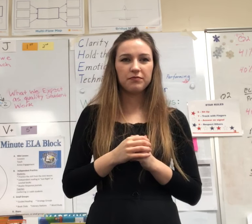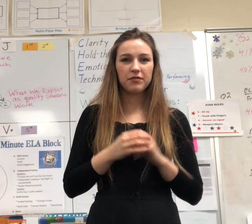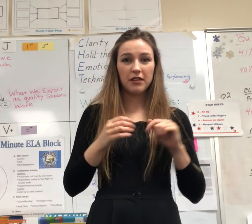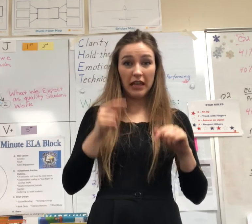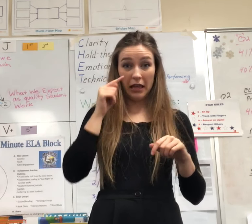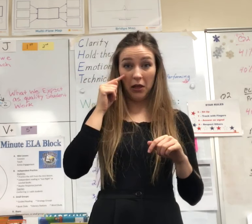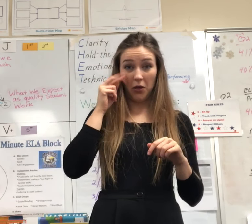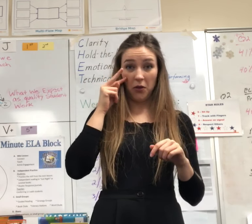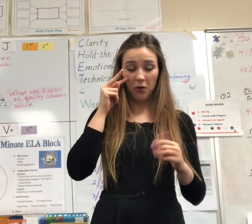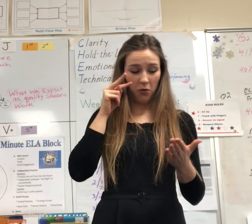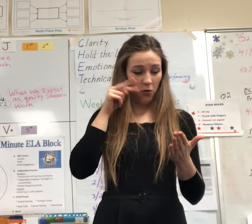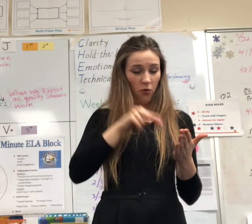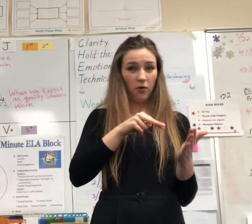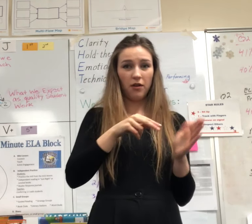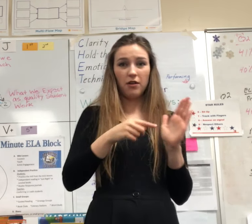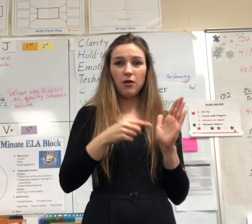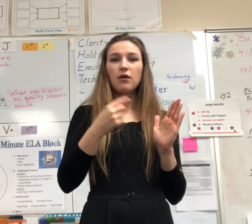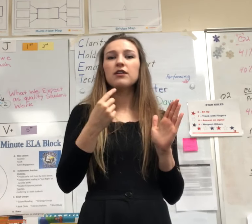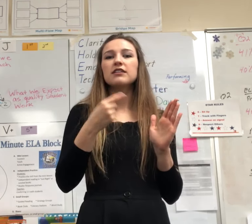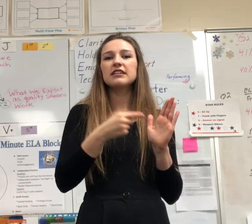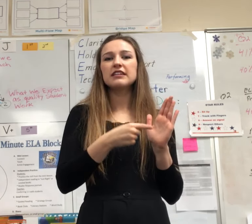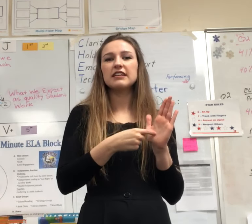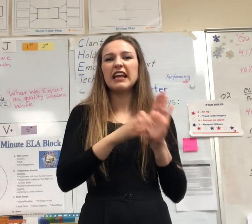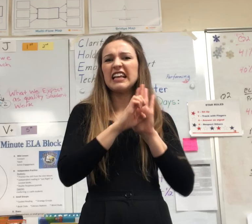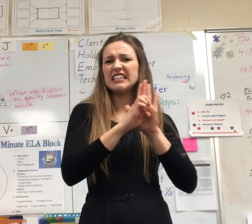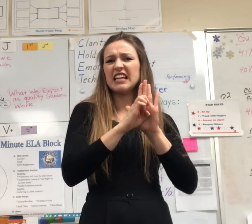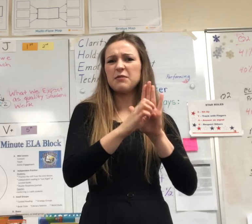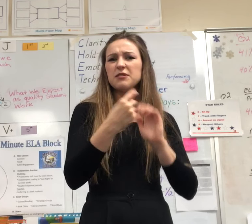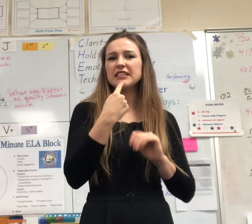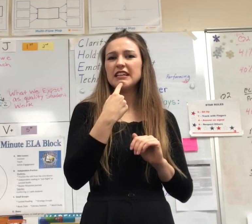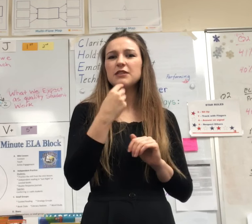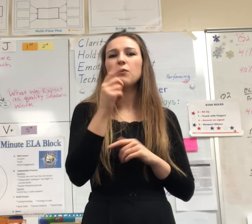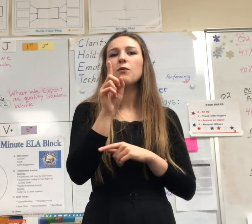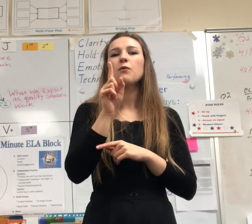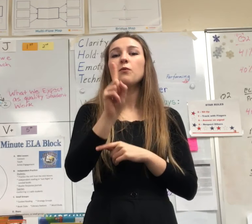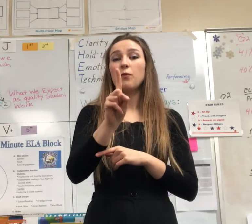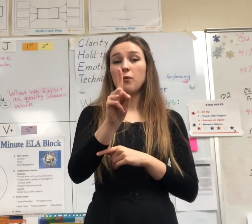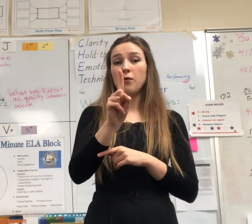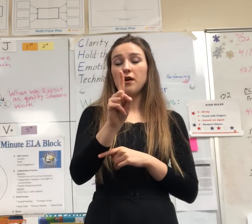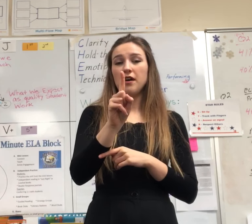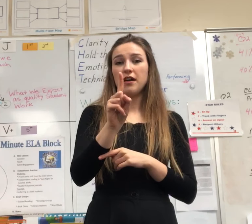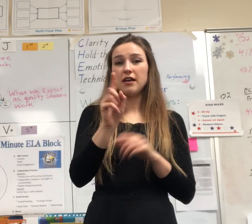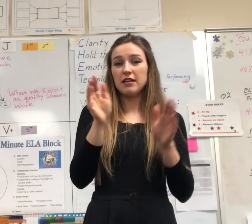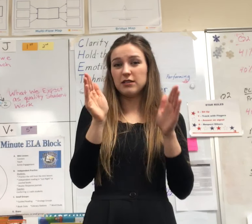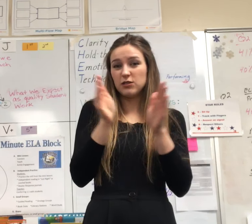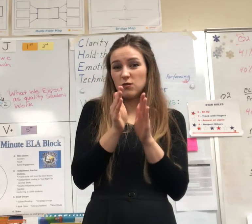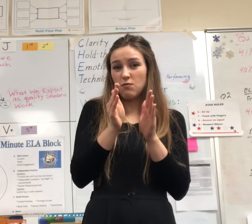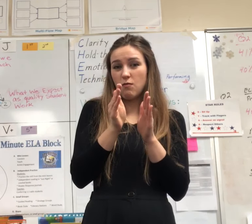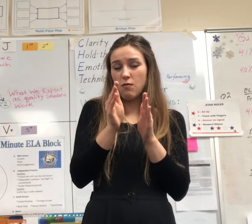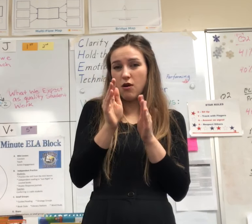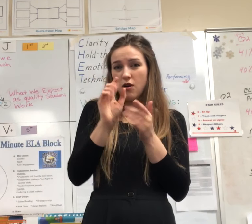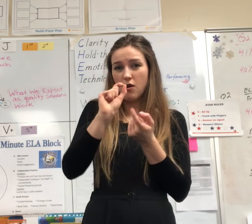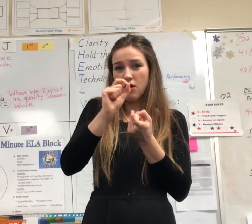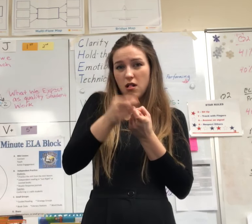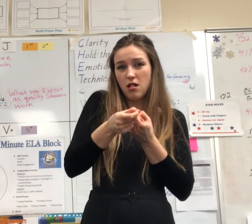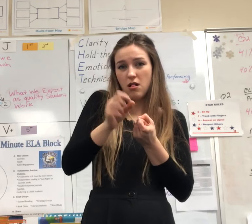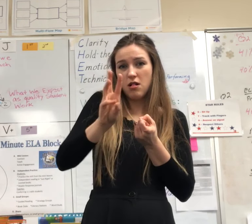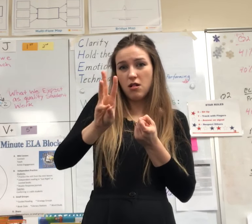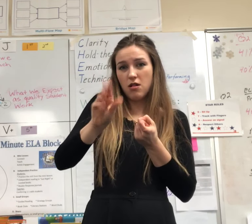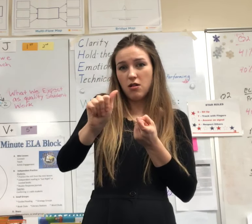one small washer. This is already showing it to you. It says, who would like to read what the 4th grade